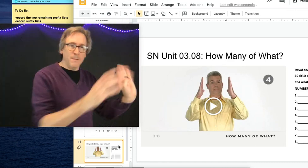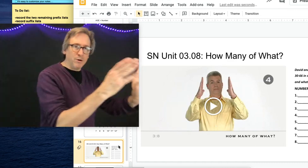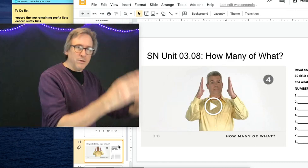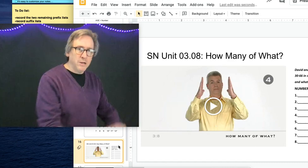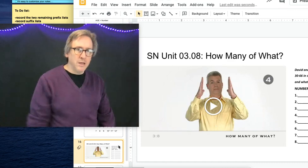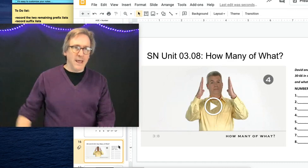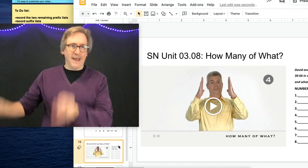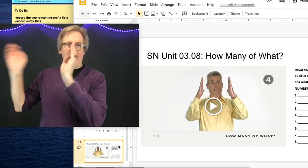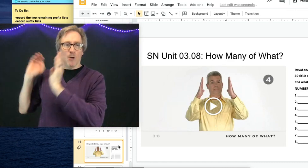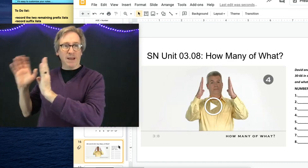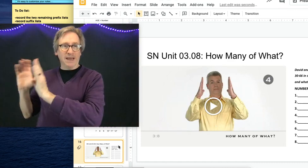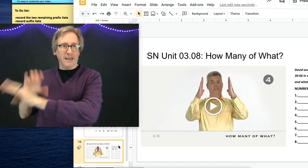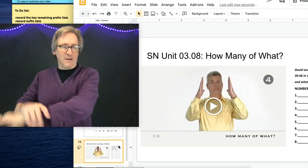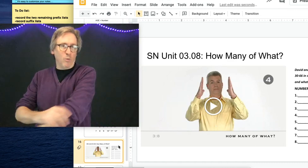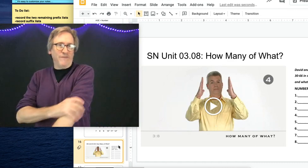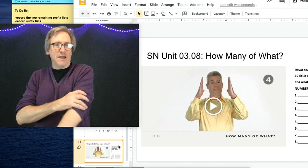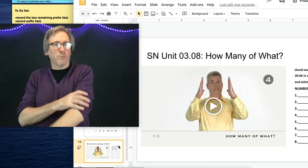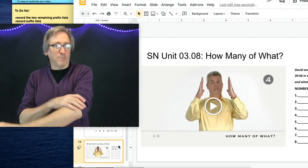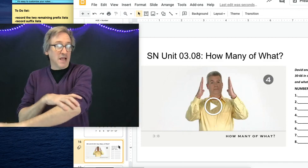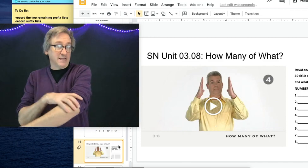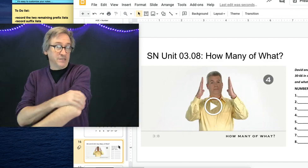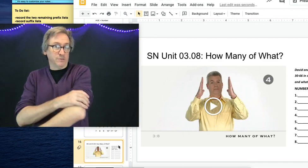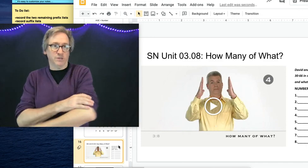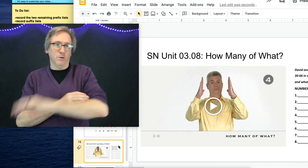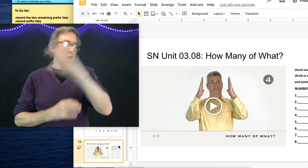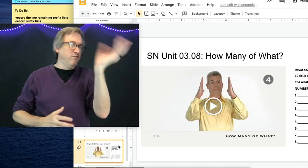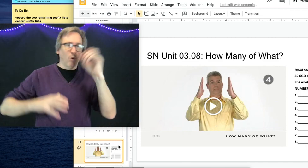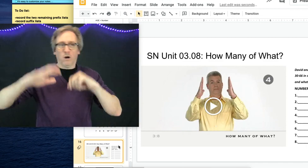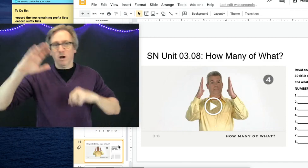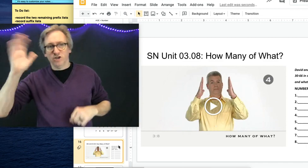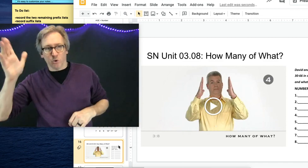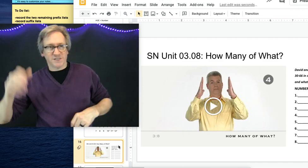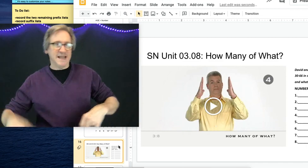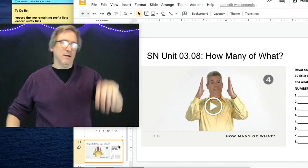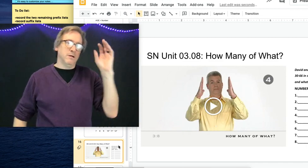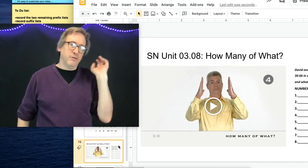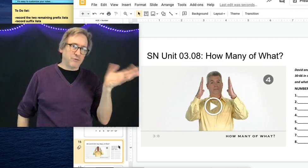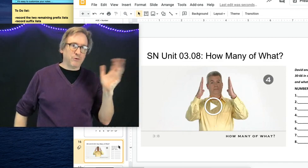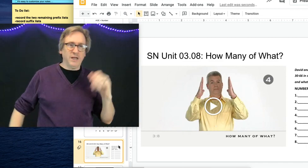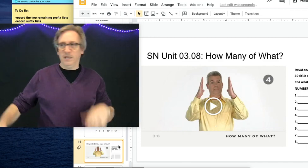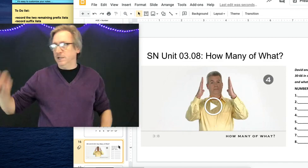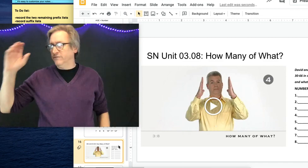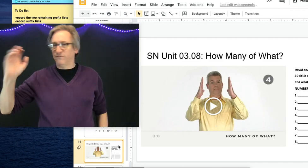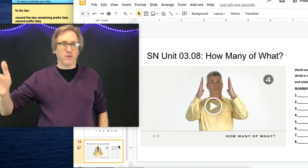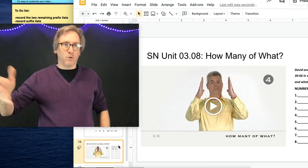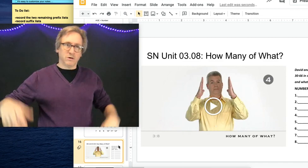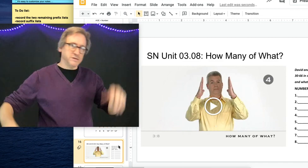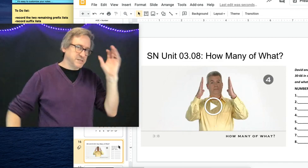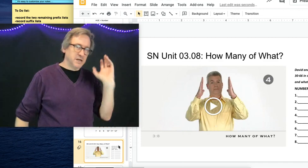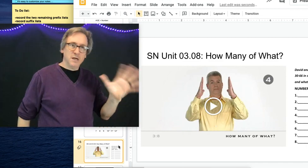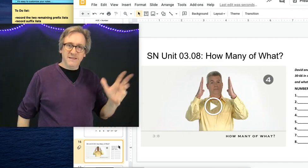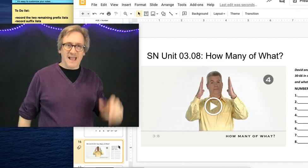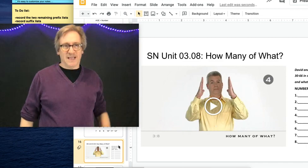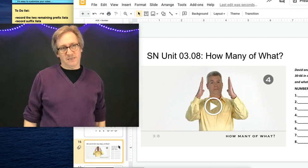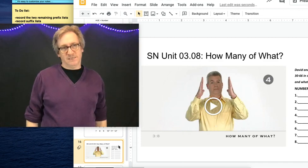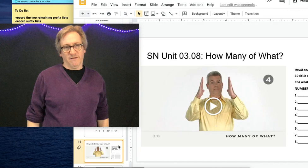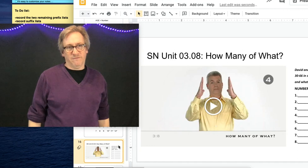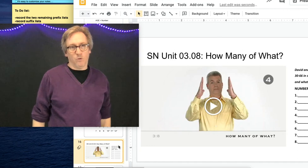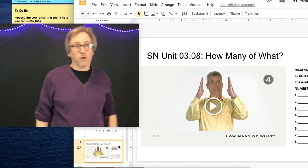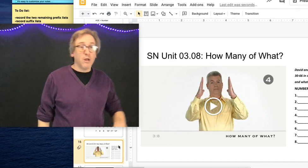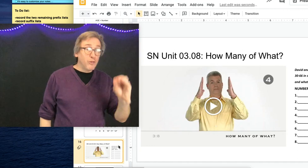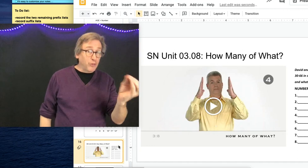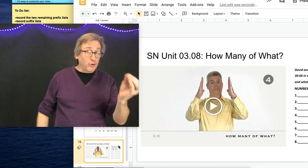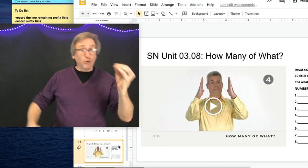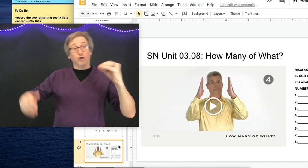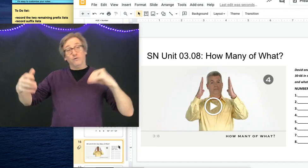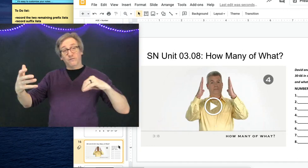you a number and how many and what that number applies to. So 4 doors down, 3 floors, that kind of stuff,